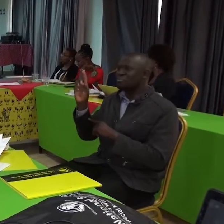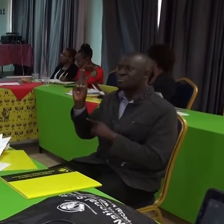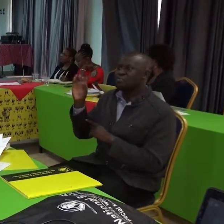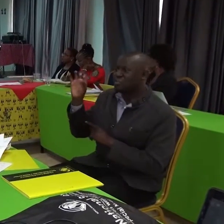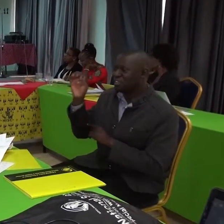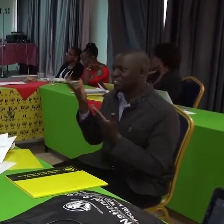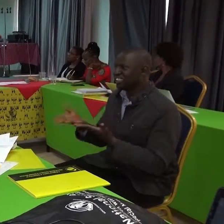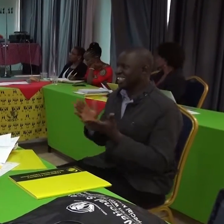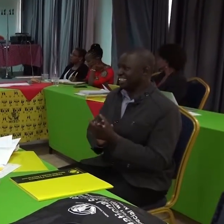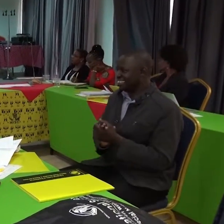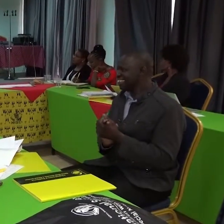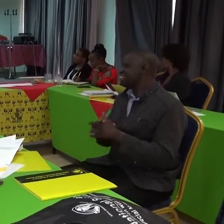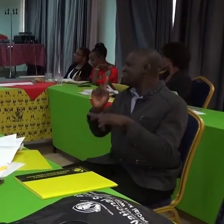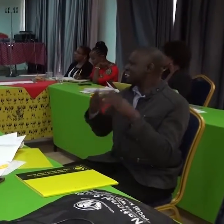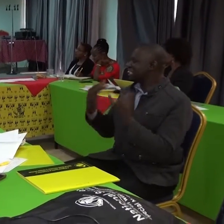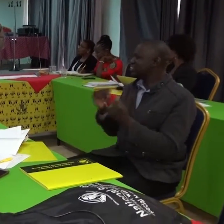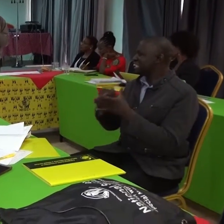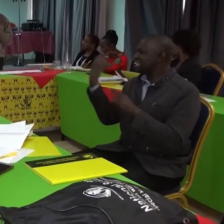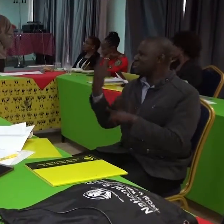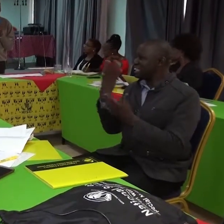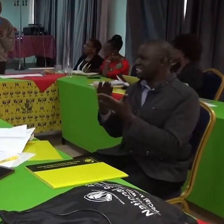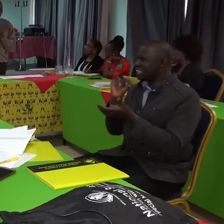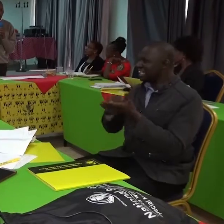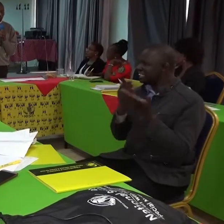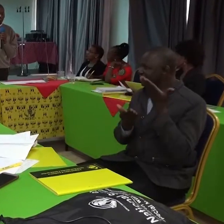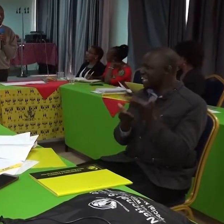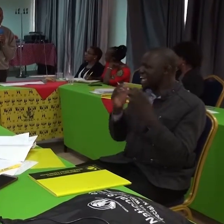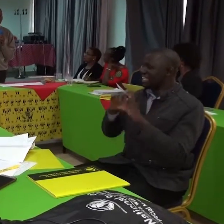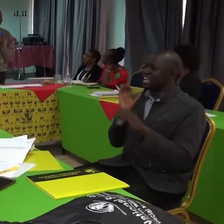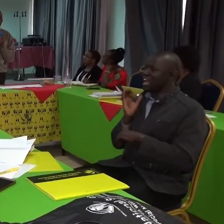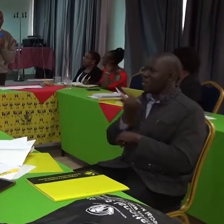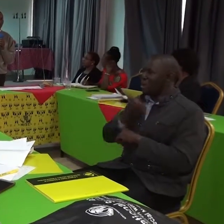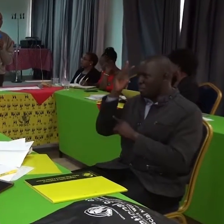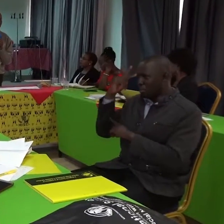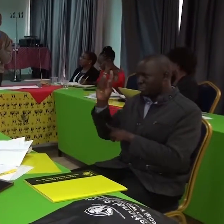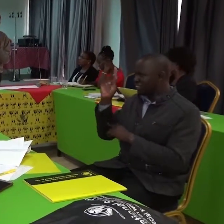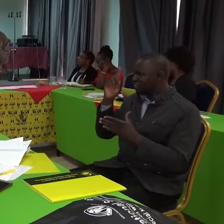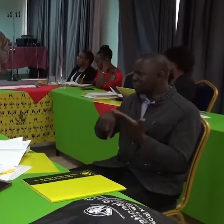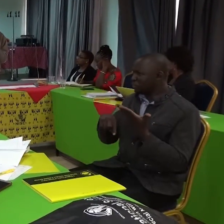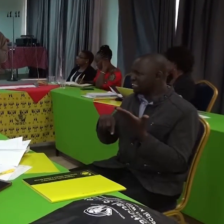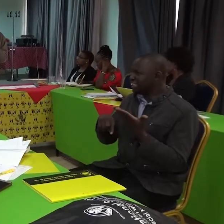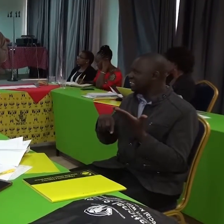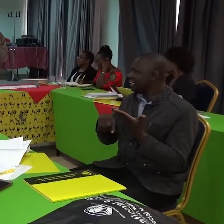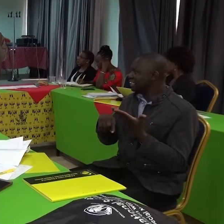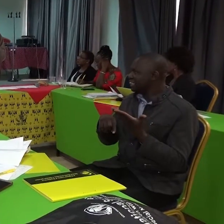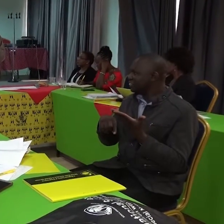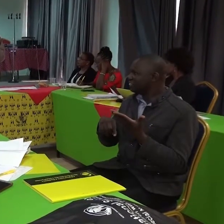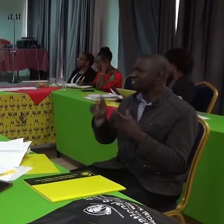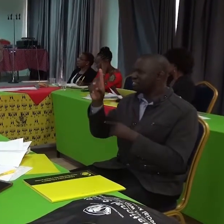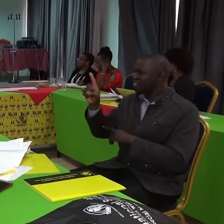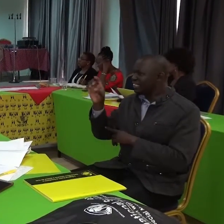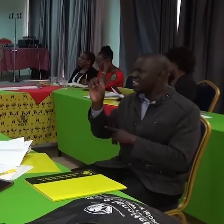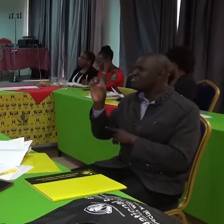word. The only thing that is there in our policy is